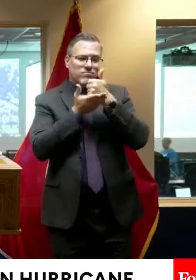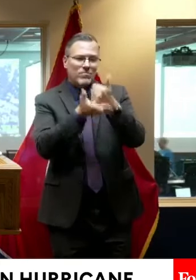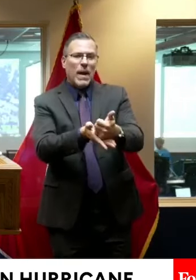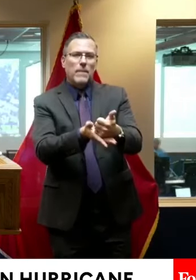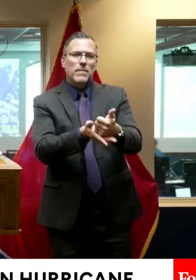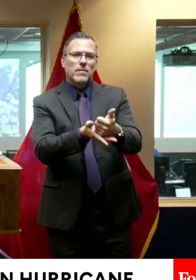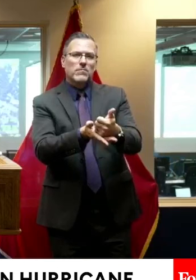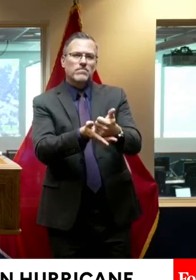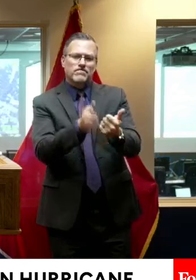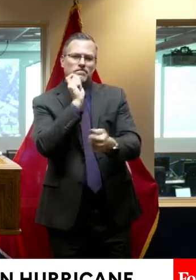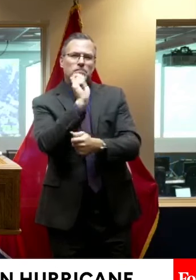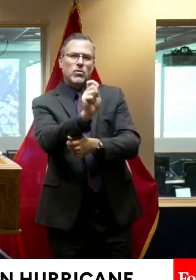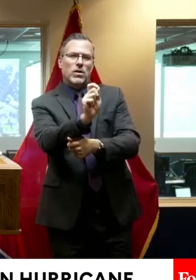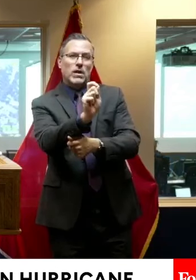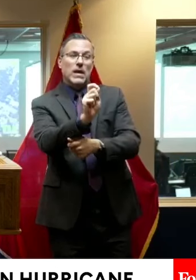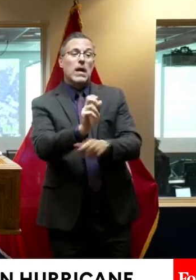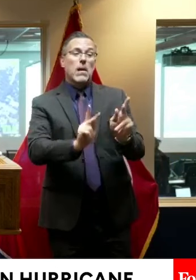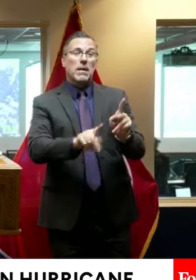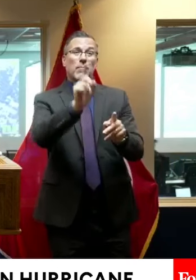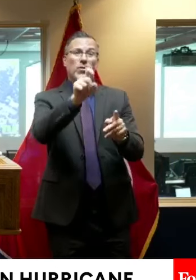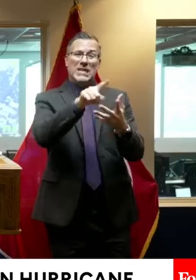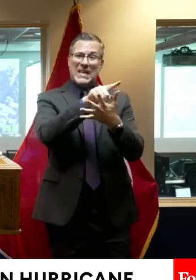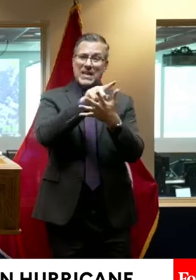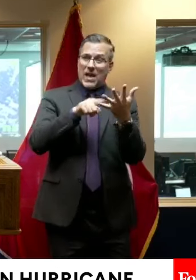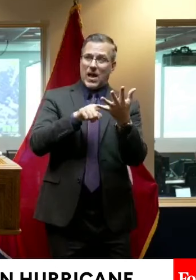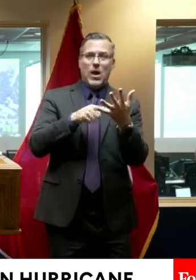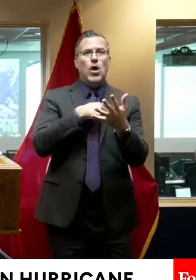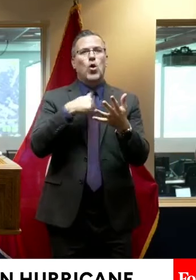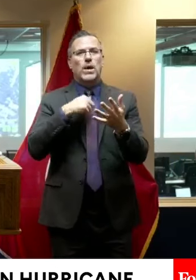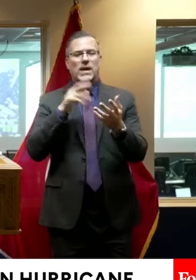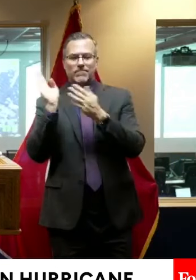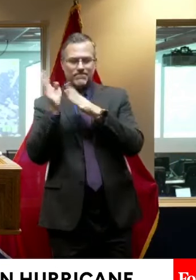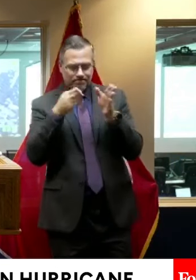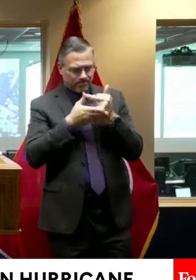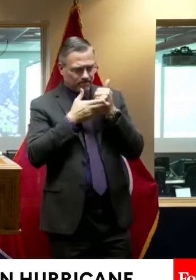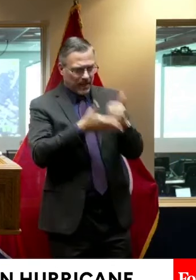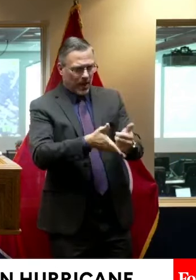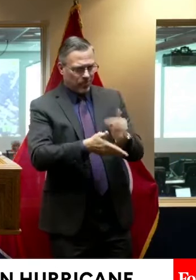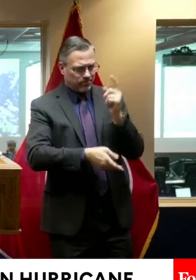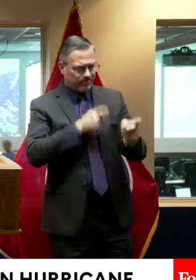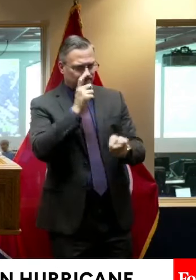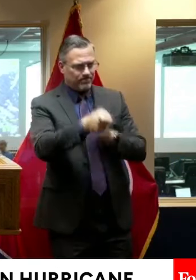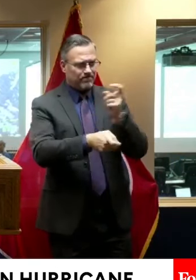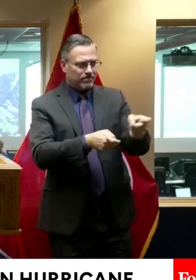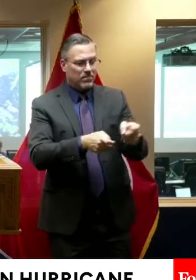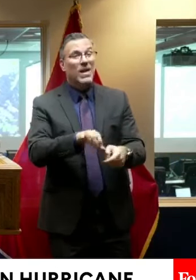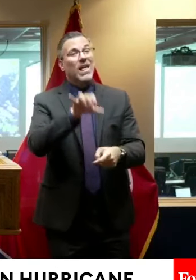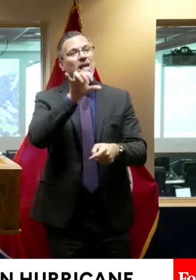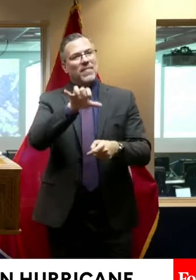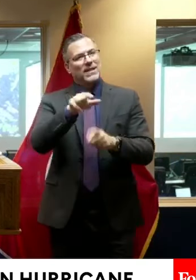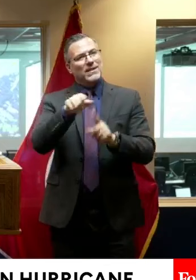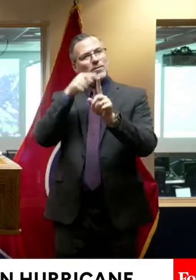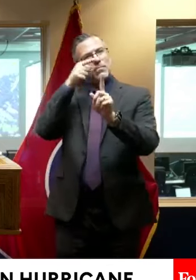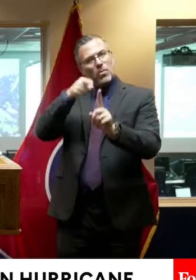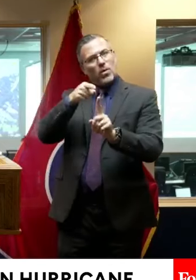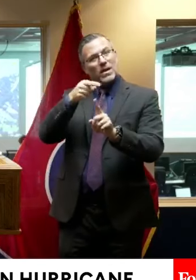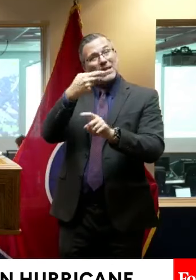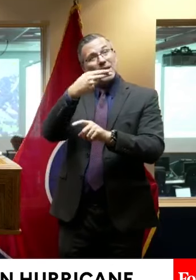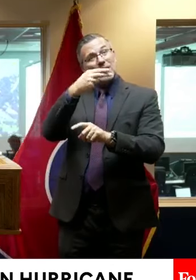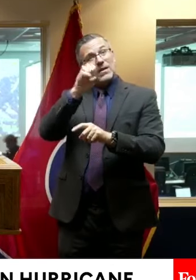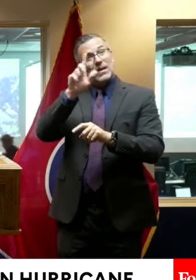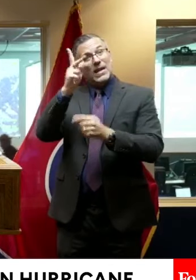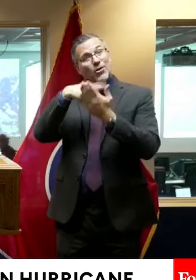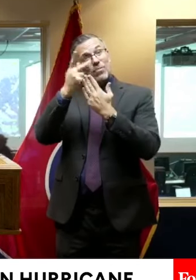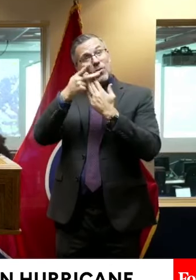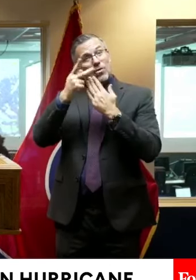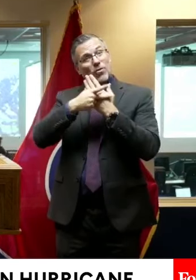need delivered to them when they need it. And that's really the heart behind this HEAL program is. I mean, this literally